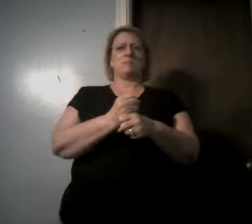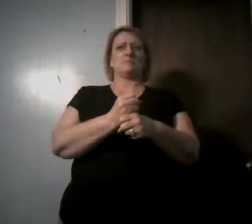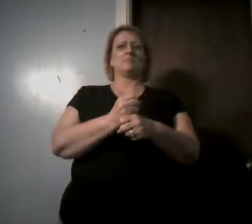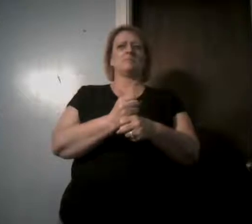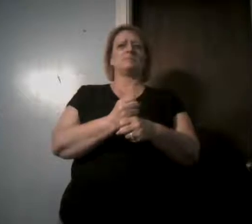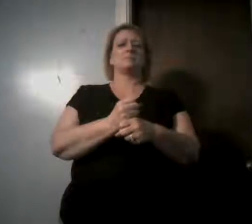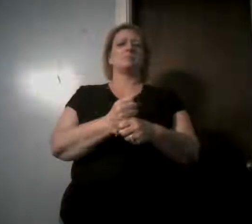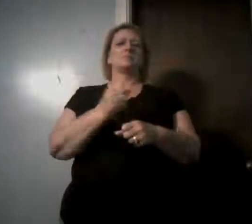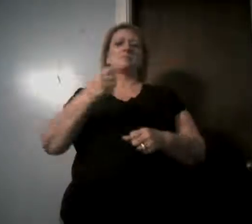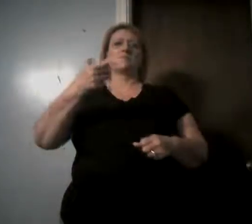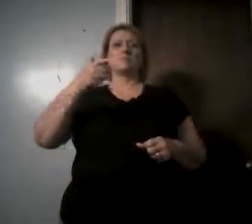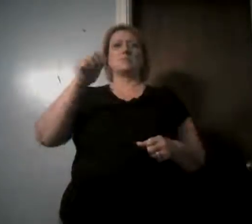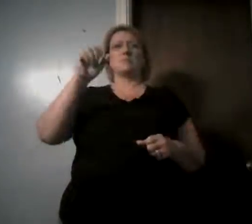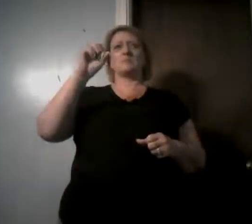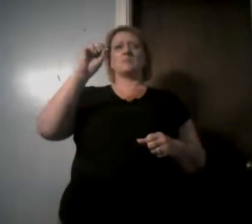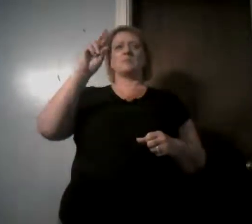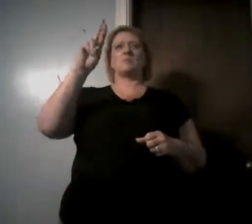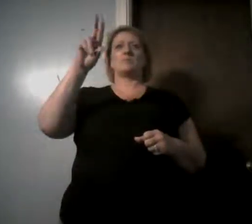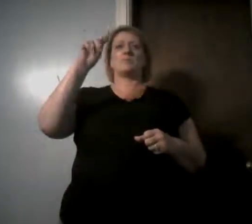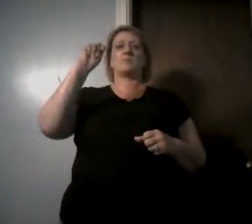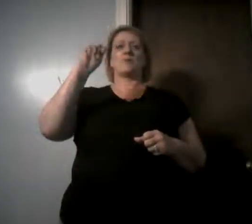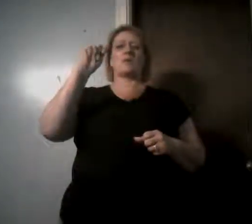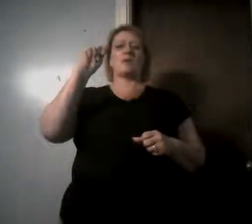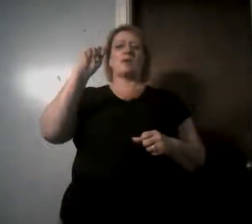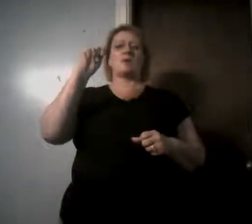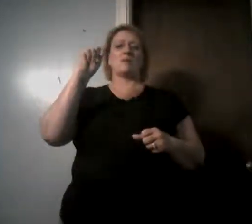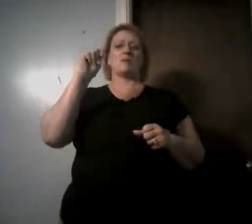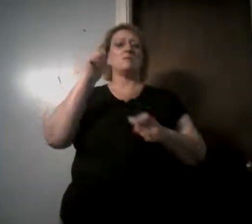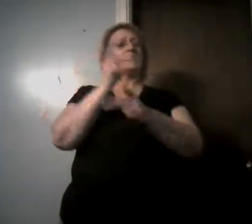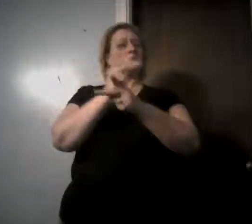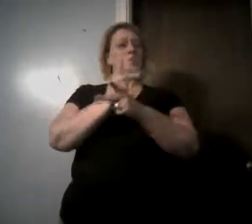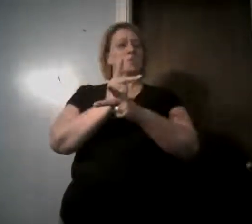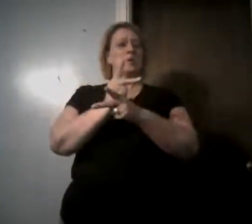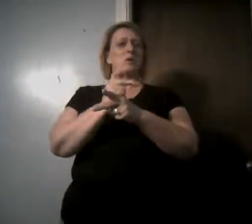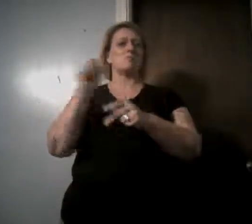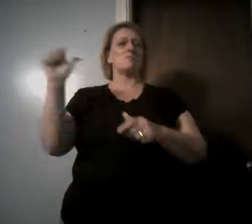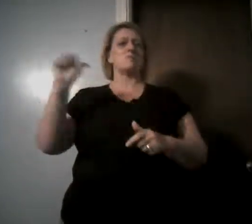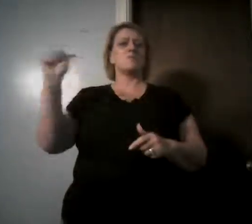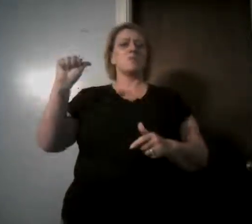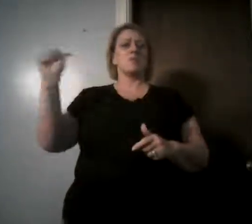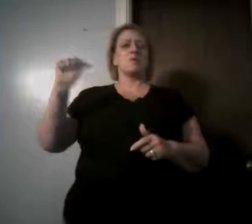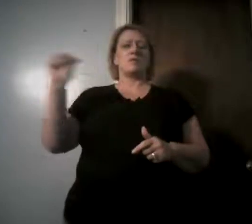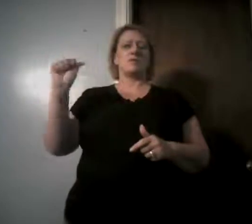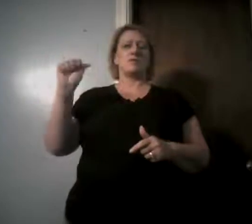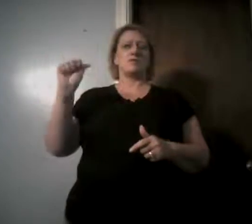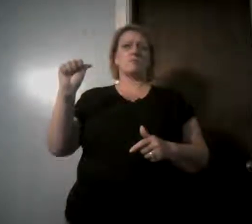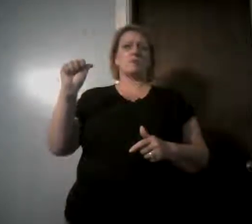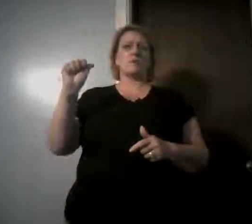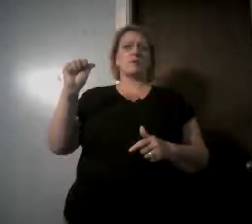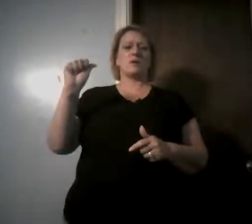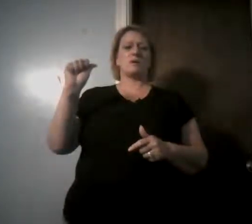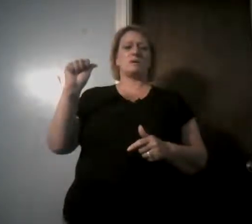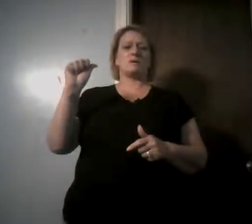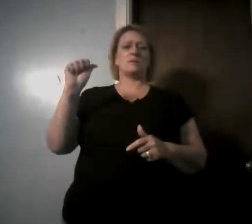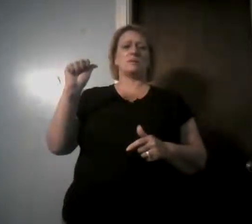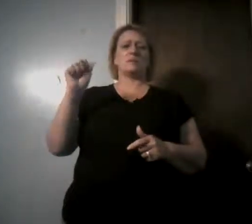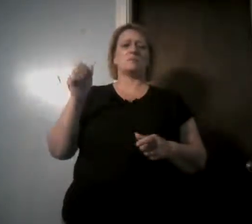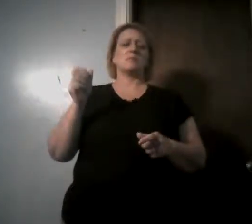Gout. Gout is a type of arthritis that can cause an attack of sudden burning